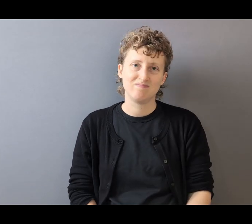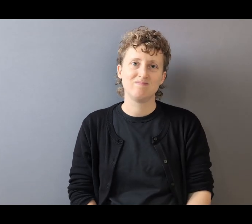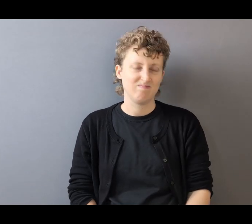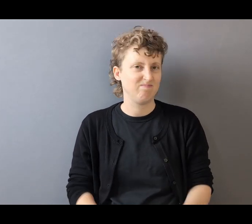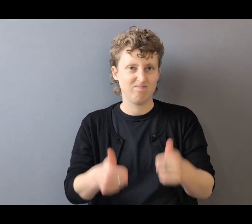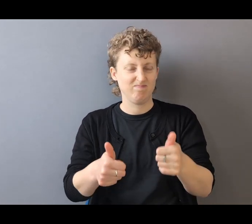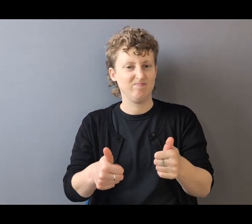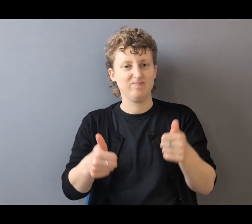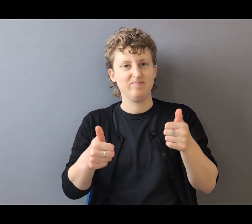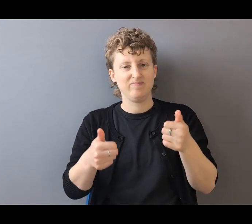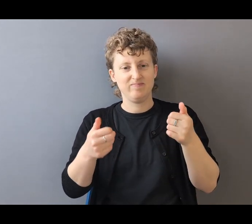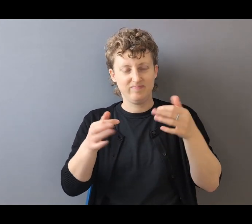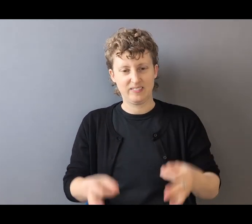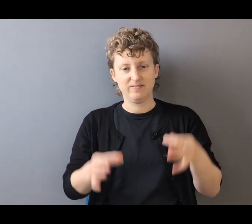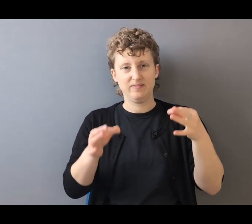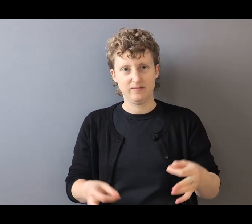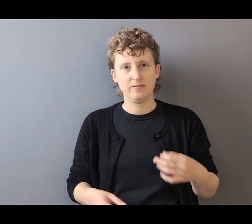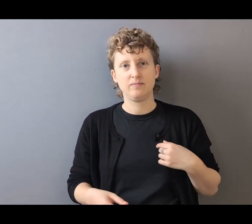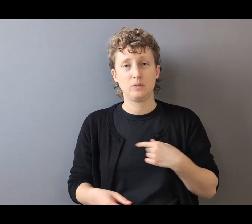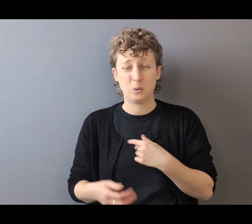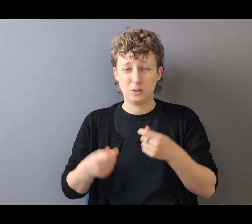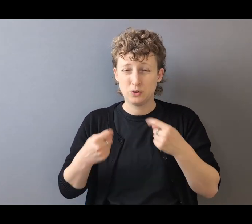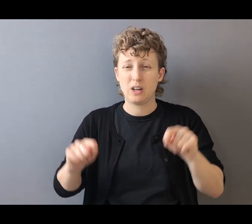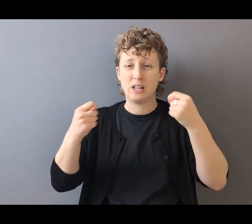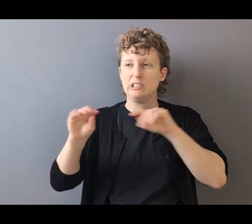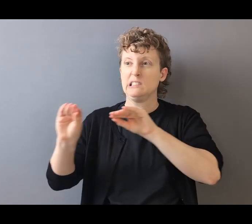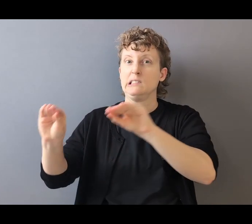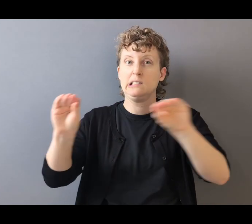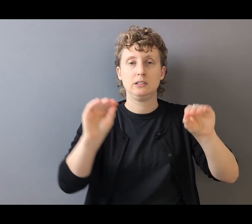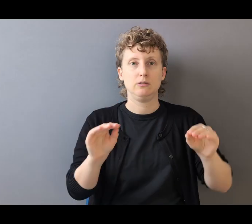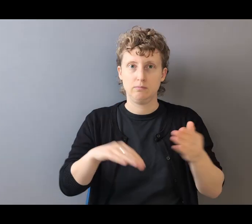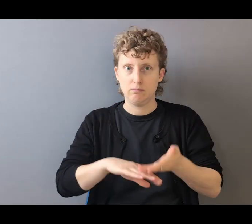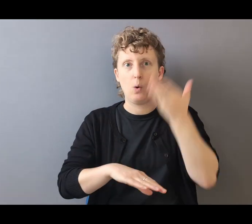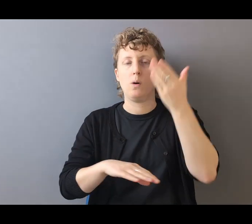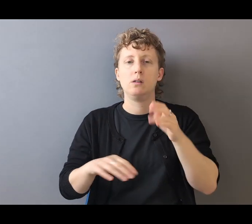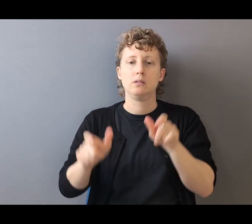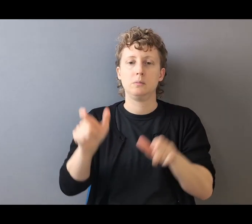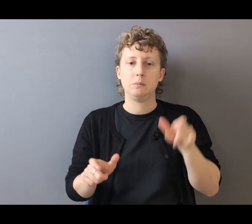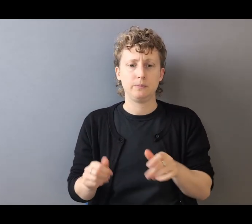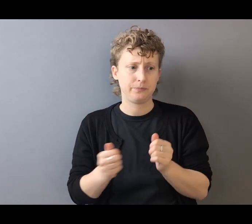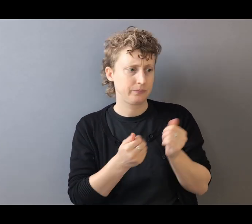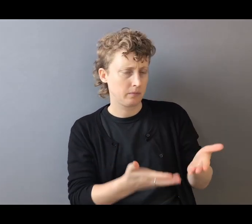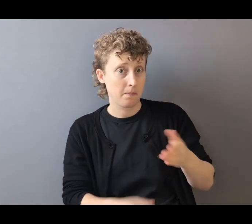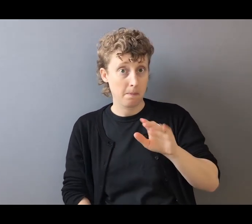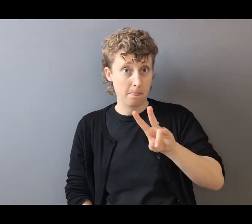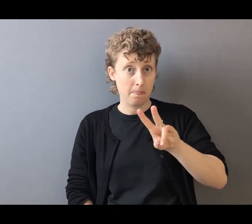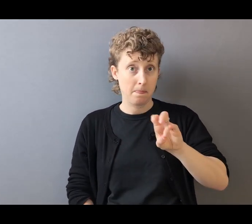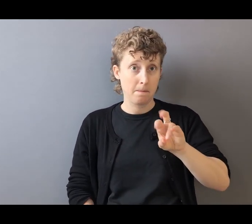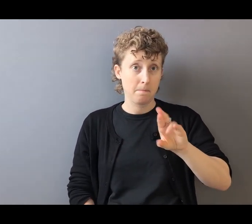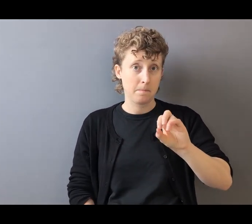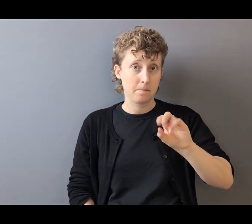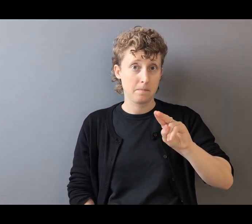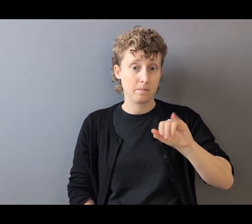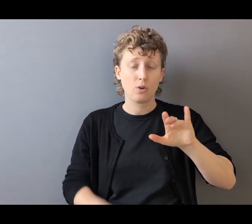we'll try our best to make sure we can train more people. So, Verónica, what's your input for IAAP? And I promise I will bring this forward